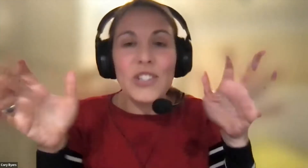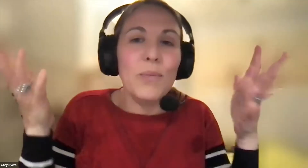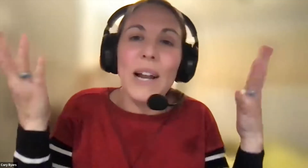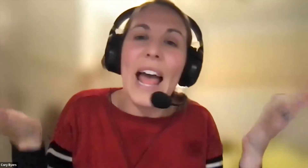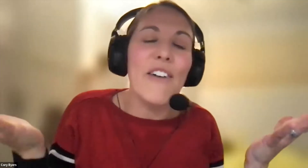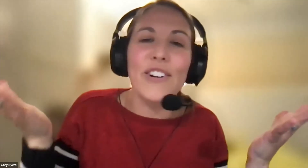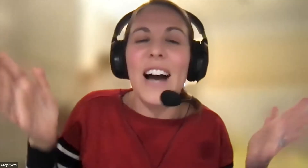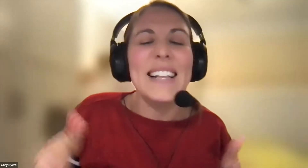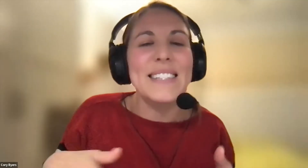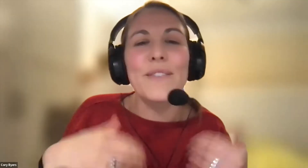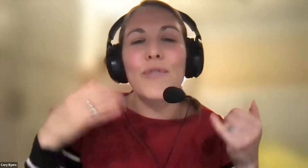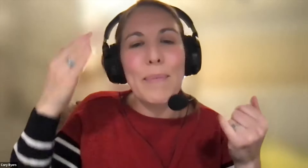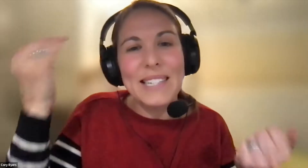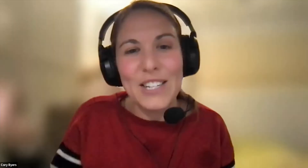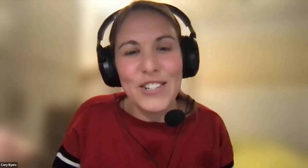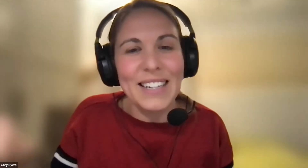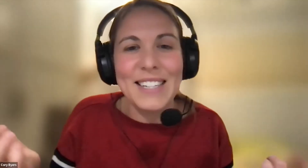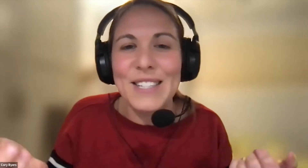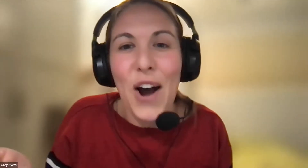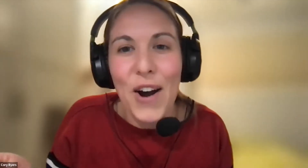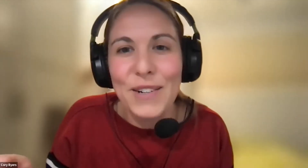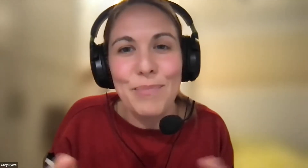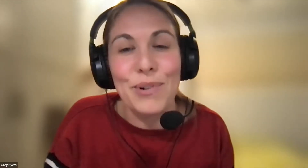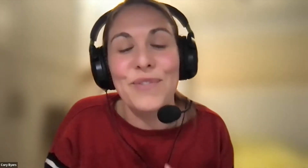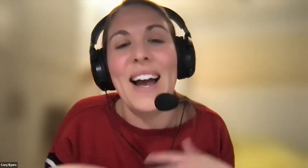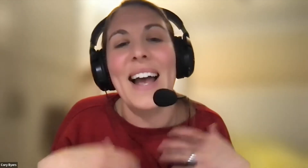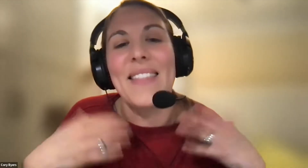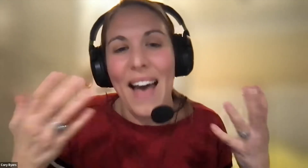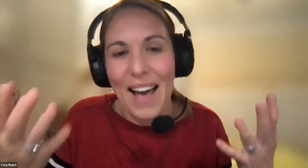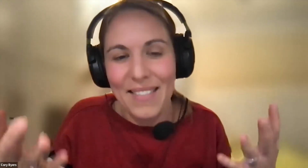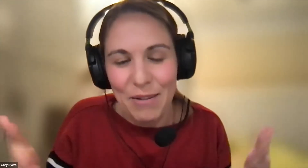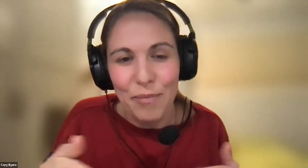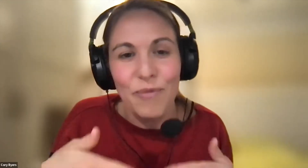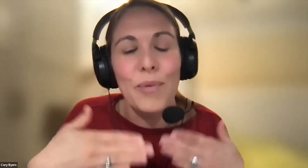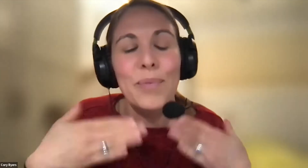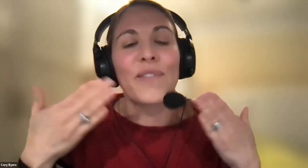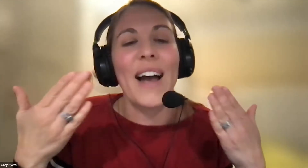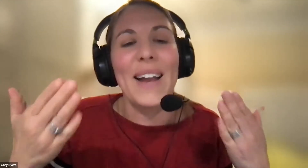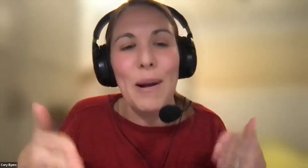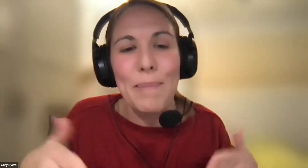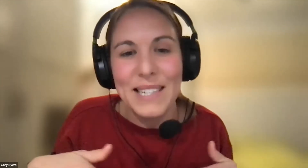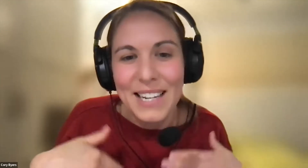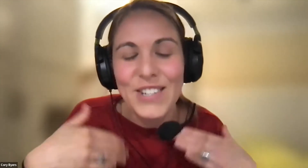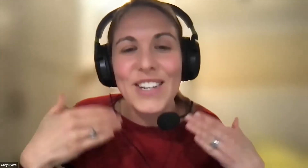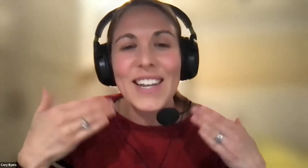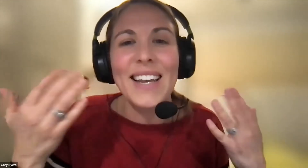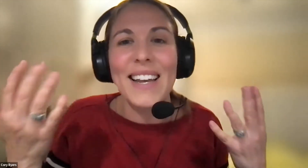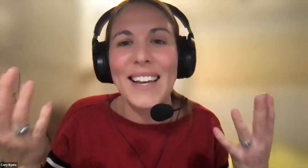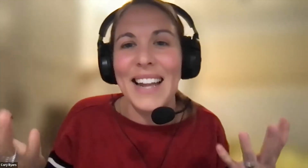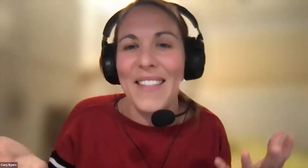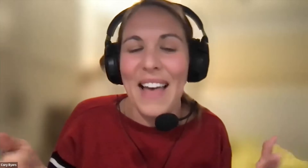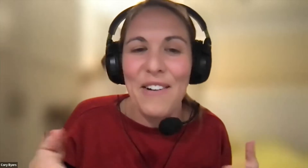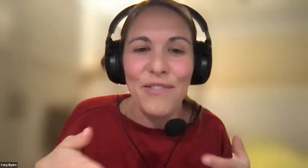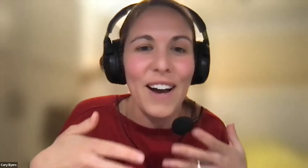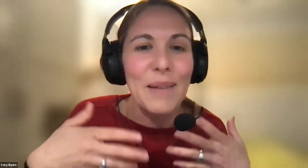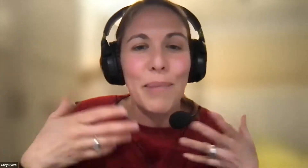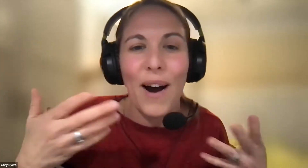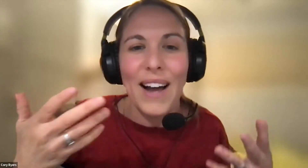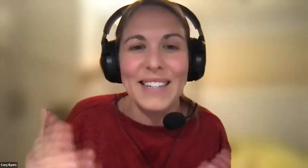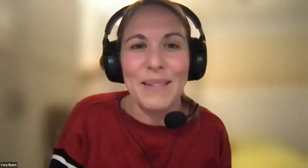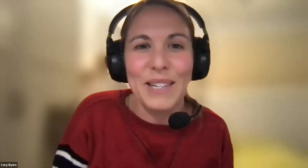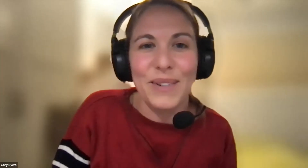blue. Just whatever, lots of repetition because songs provide that. They provide repetition and that